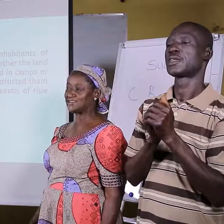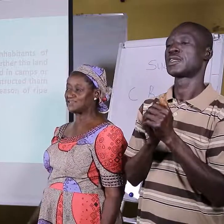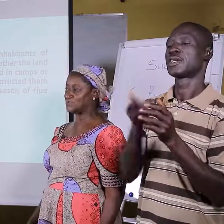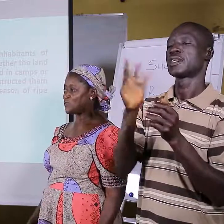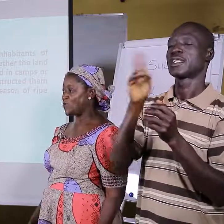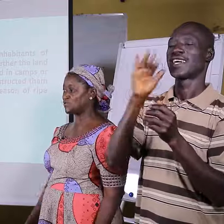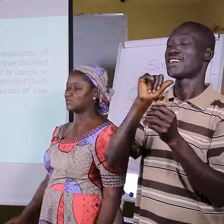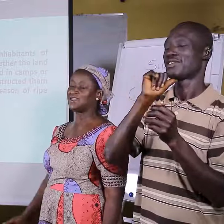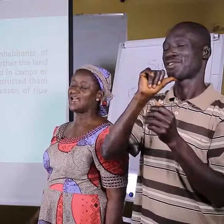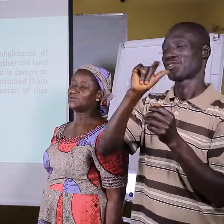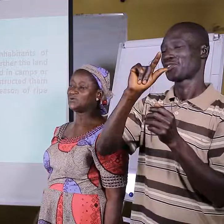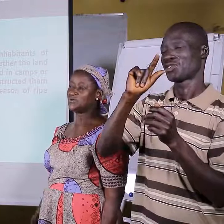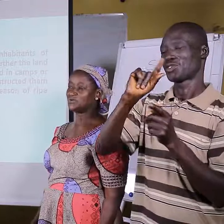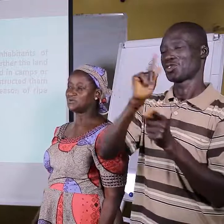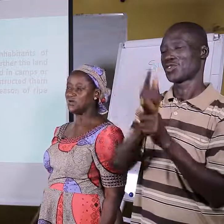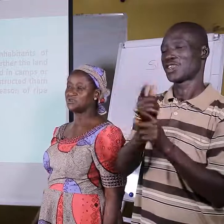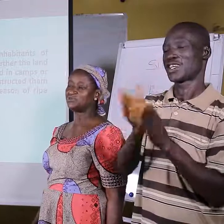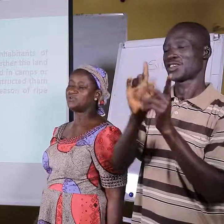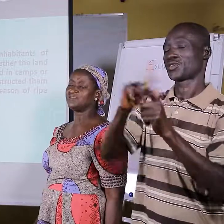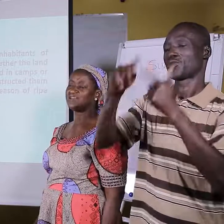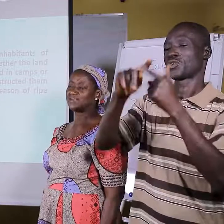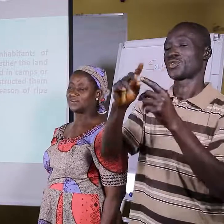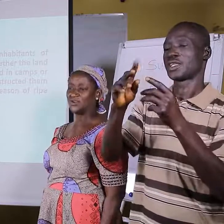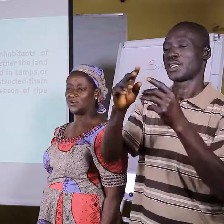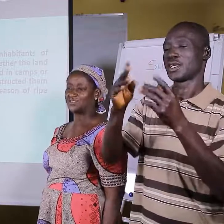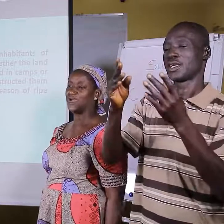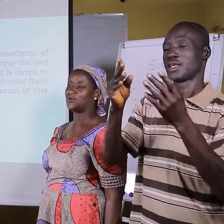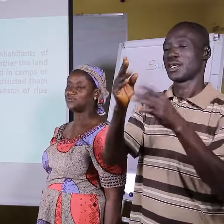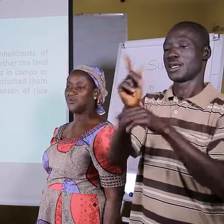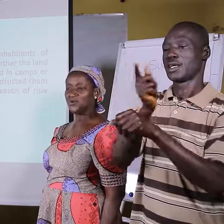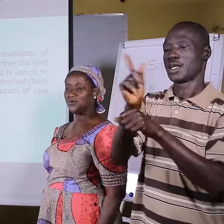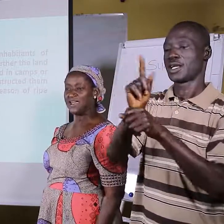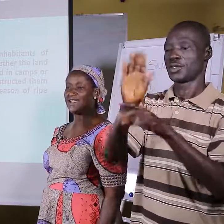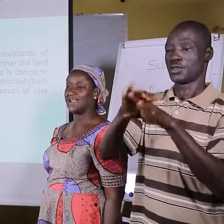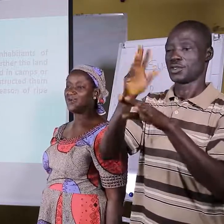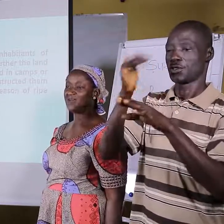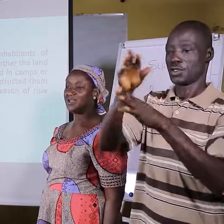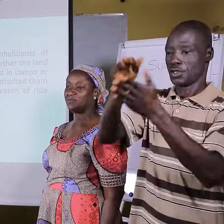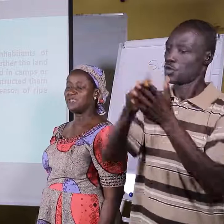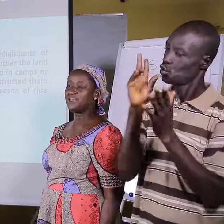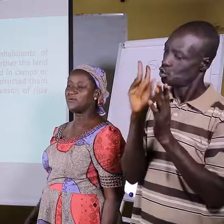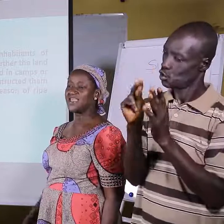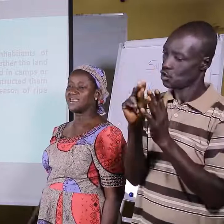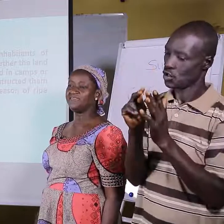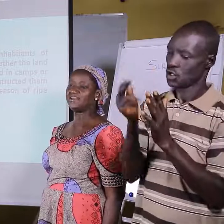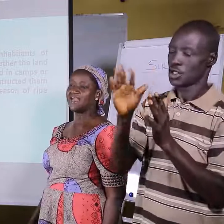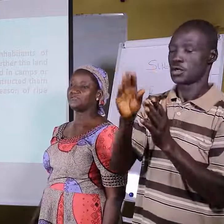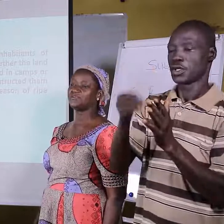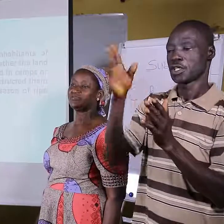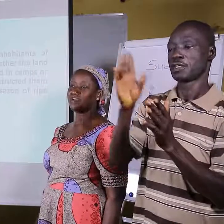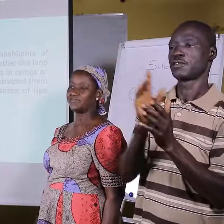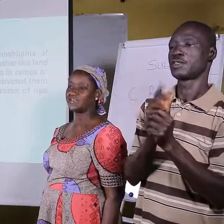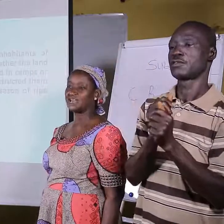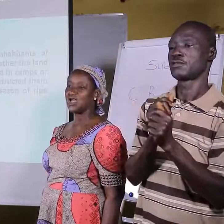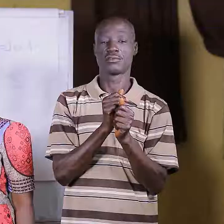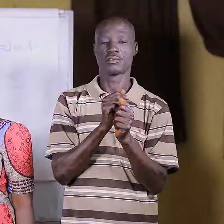just asked to go to the land or to go to the promised land on their own or anyhow, but they were given terms